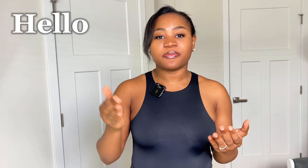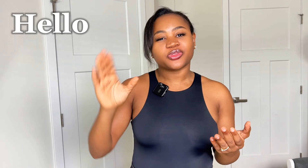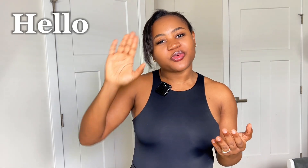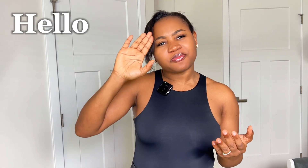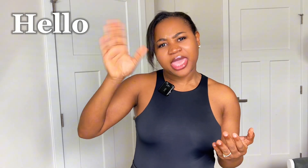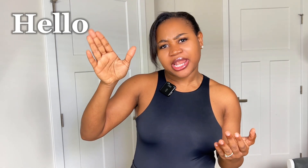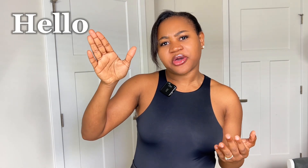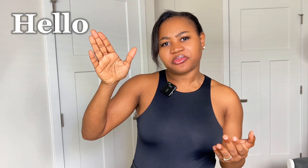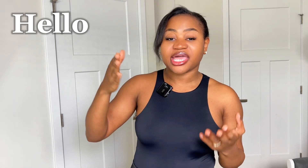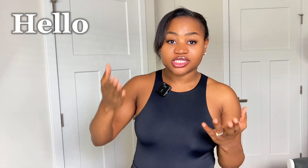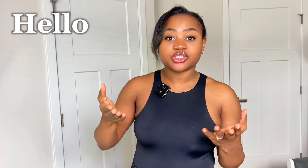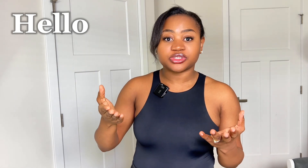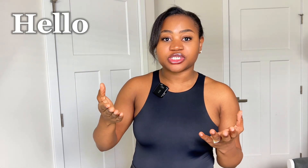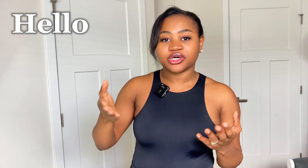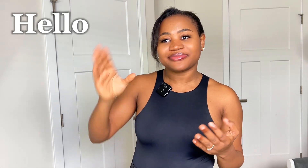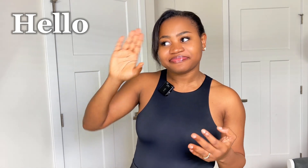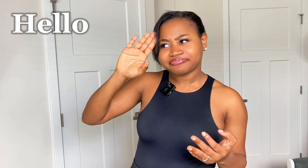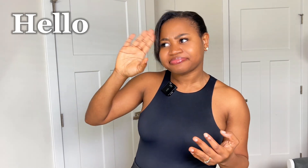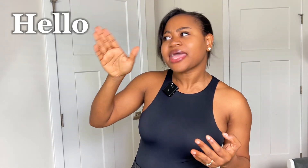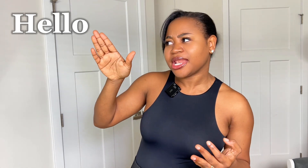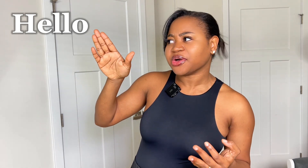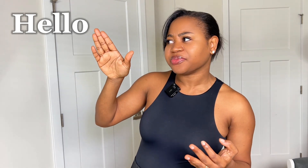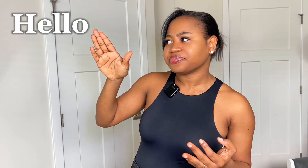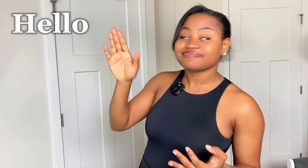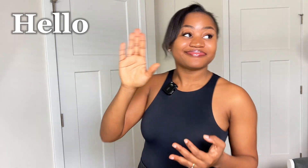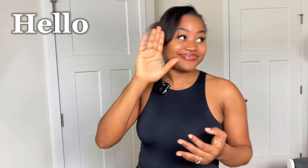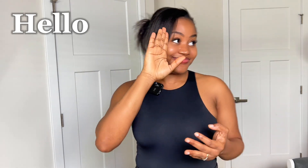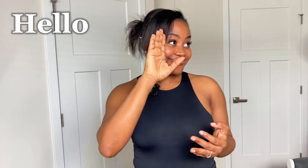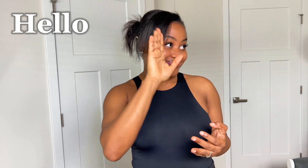do hello. That too is good. Hello.